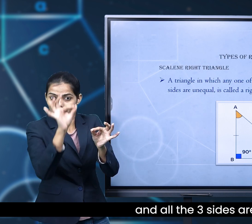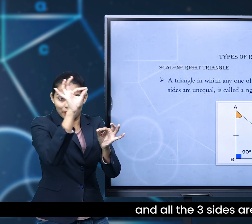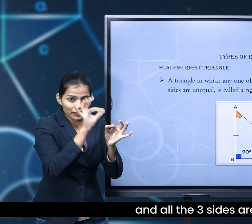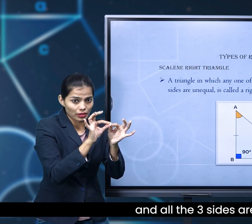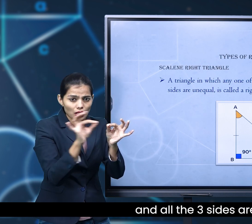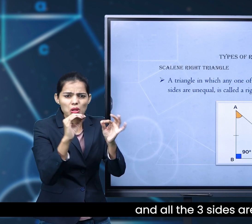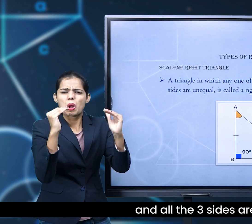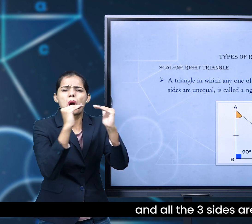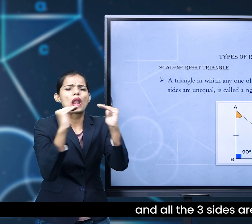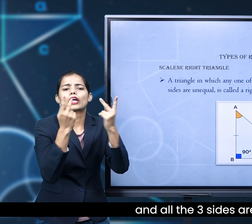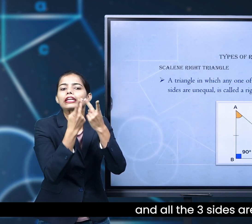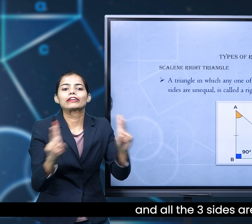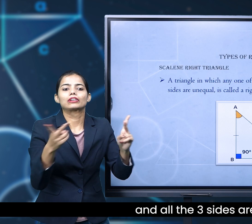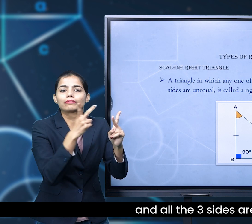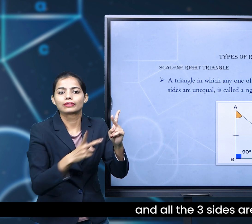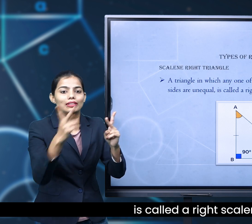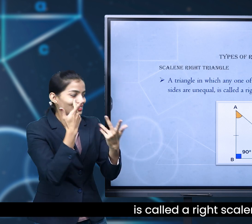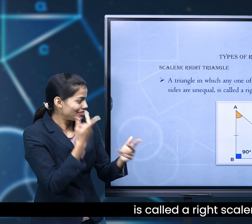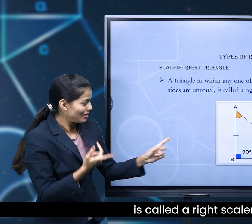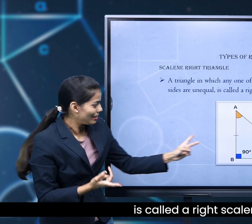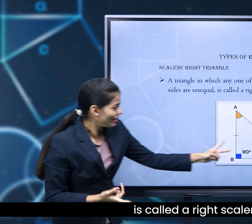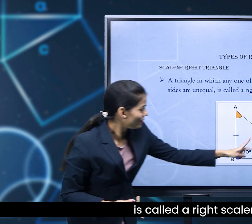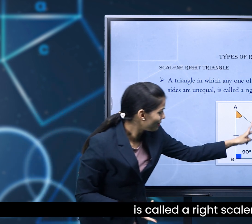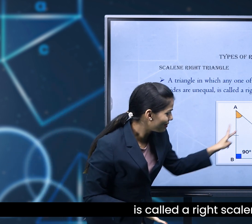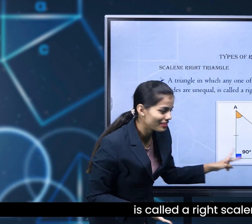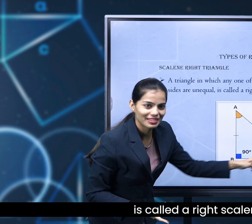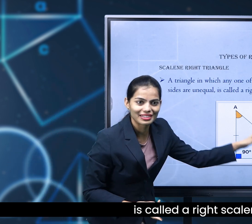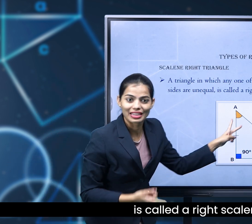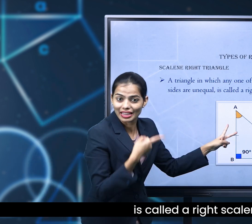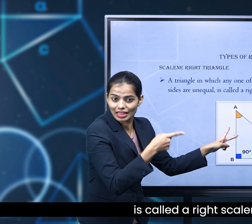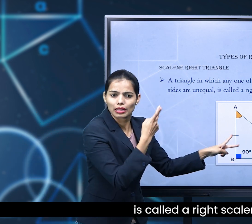all the three sides are unequal is called a right scalene triangle.